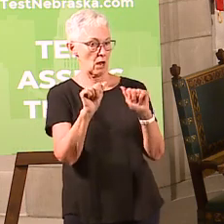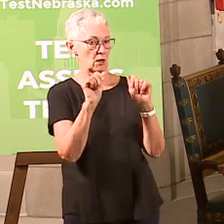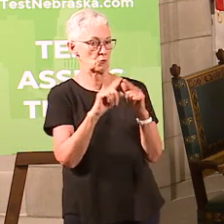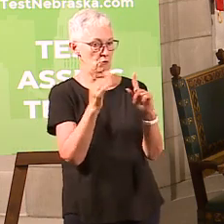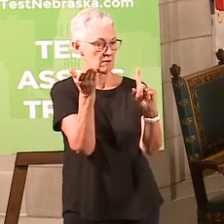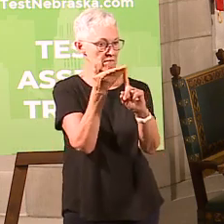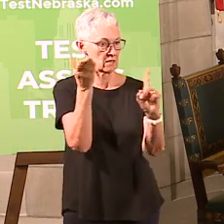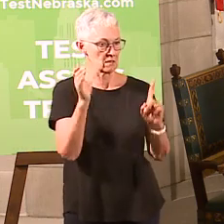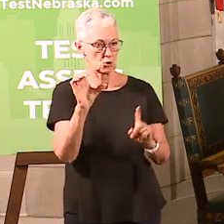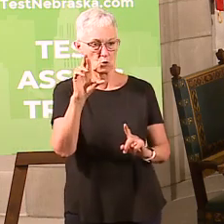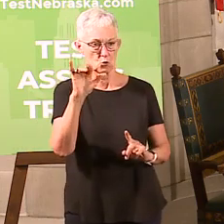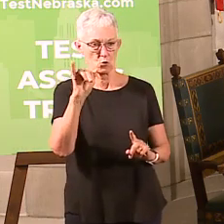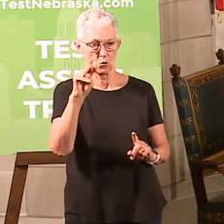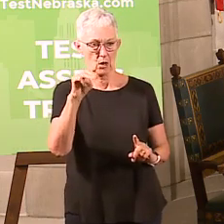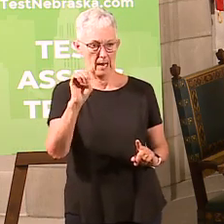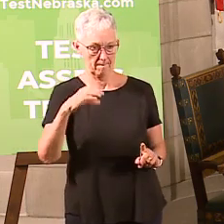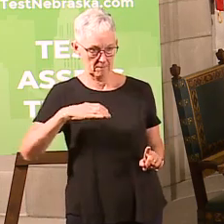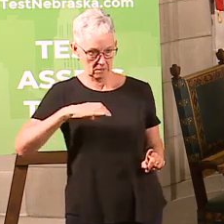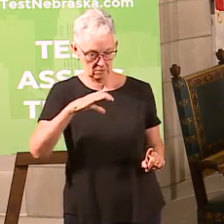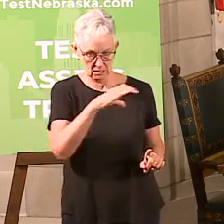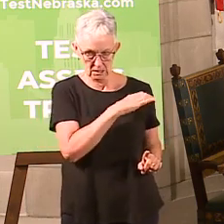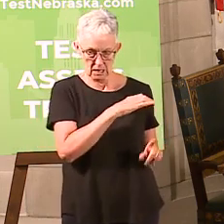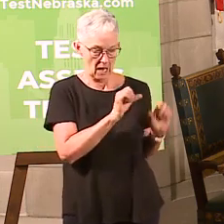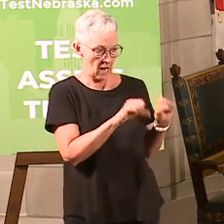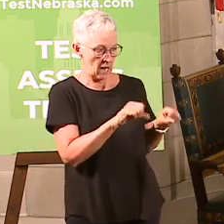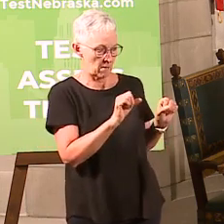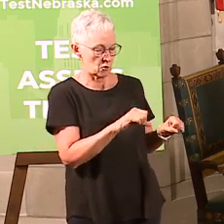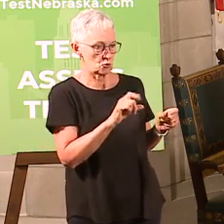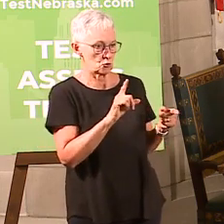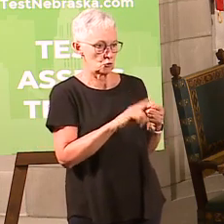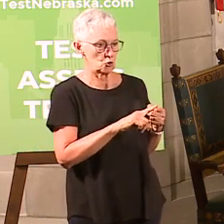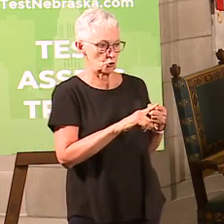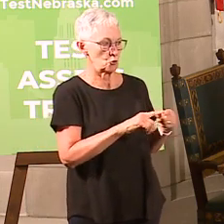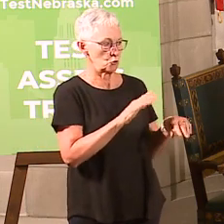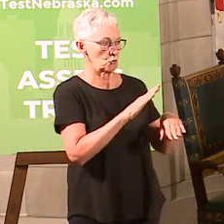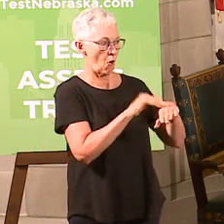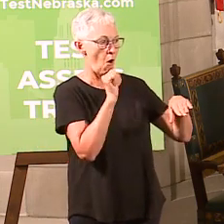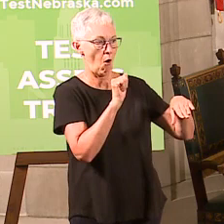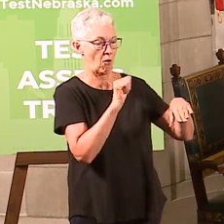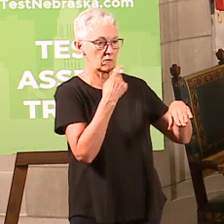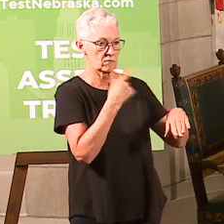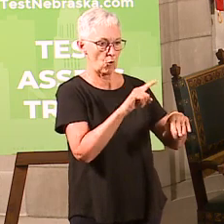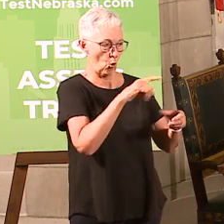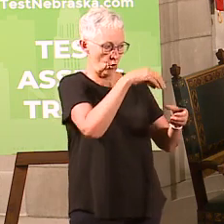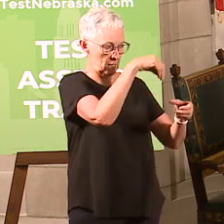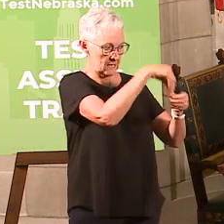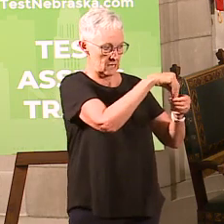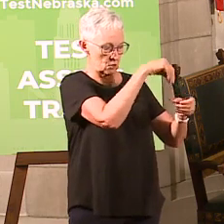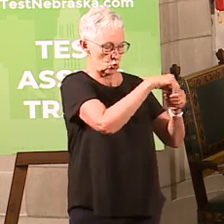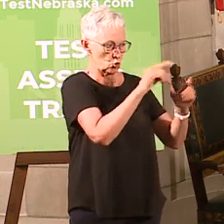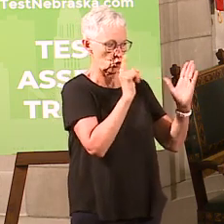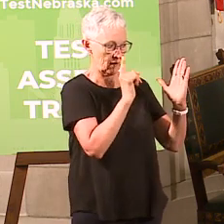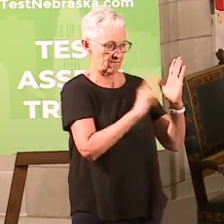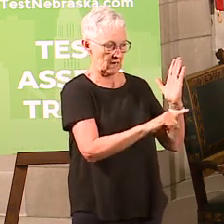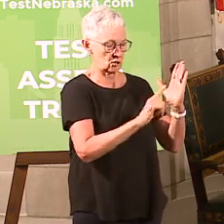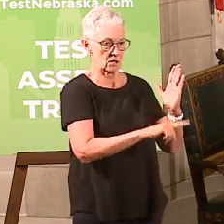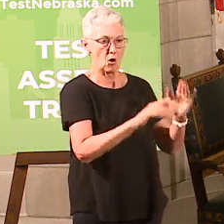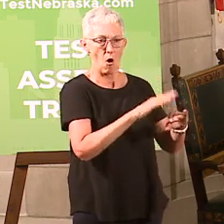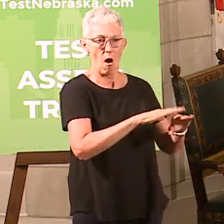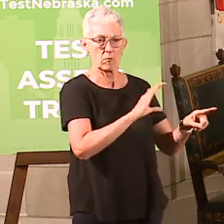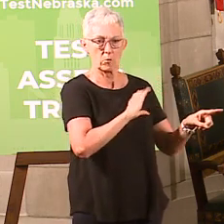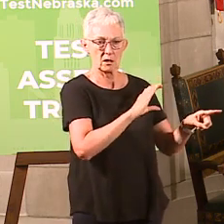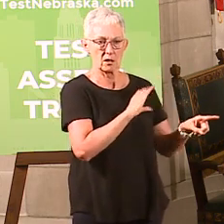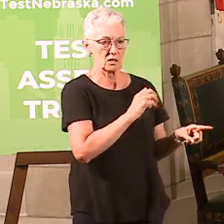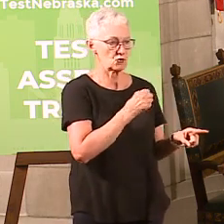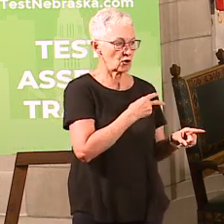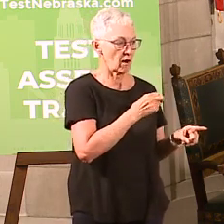Commission be able to subpoena internal investigation records on law enforcement. And that originally I proposed that the Crime